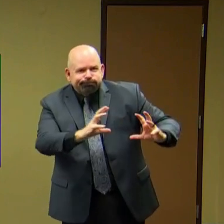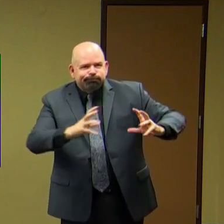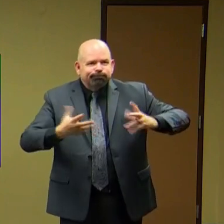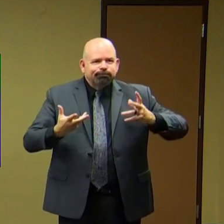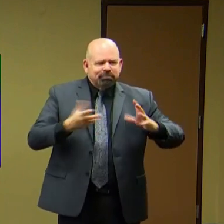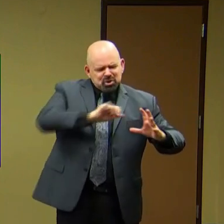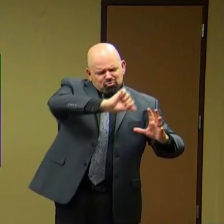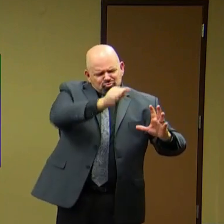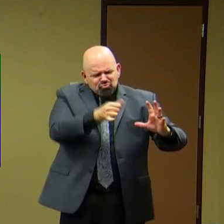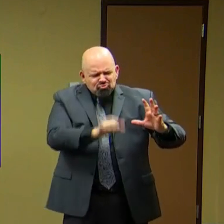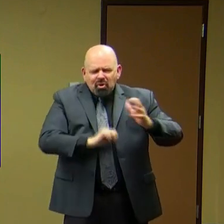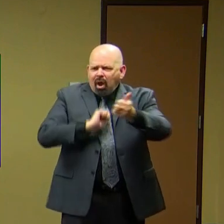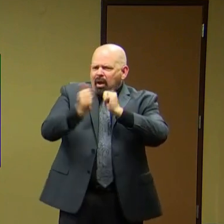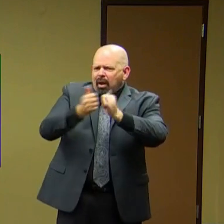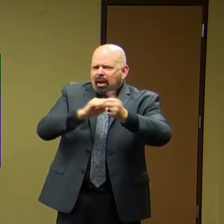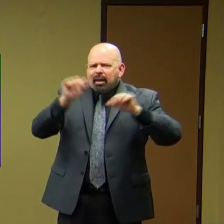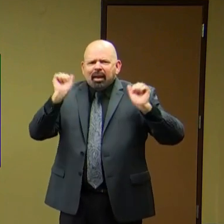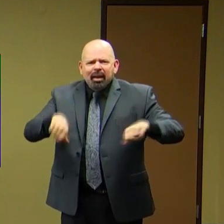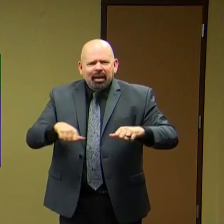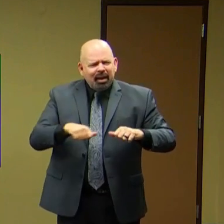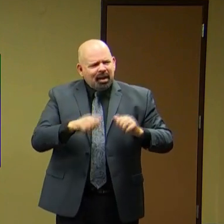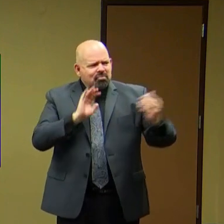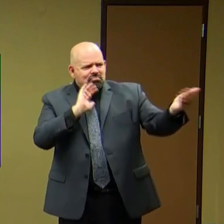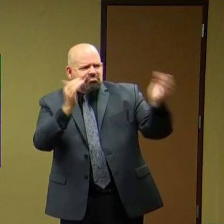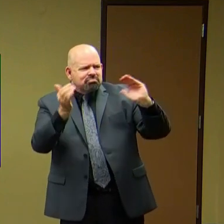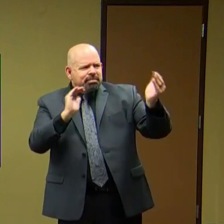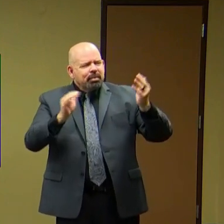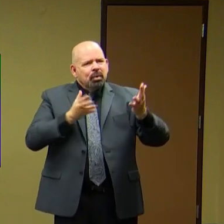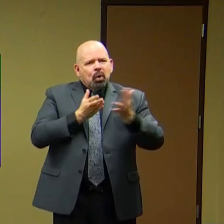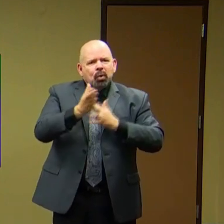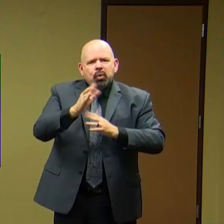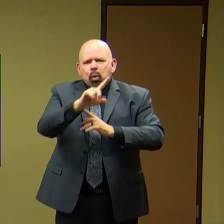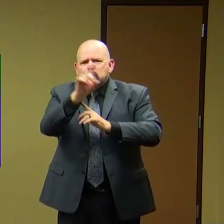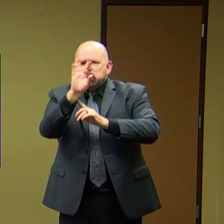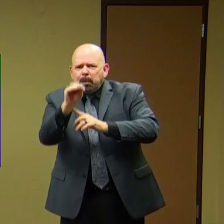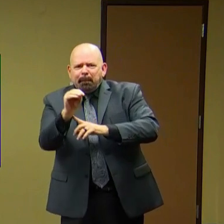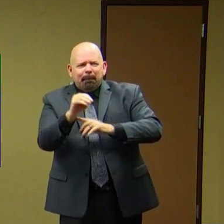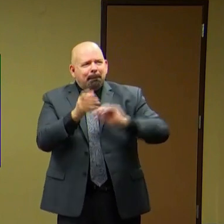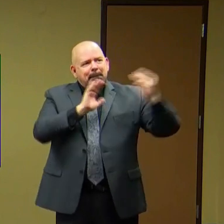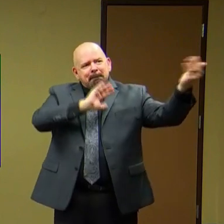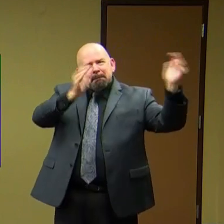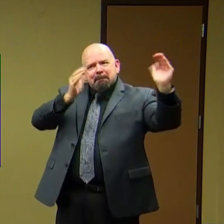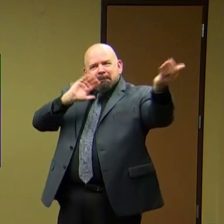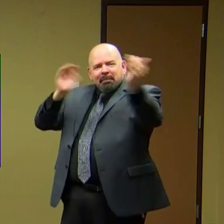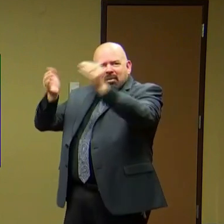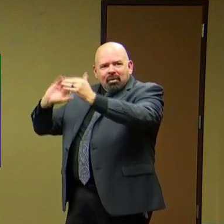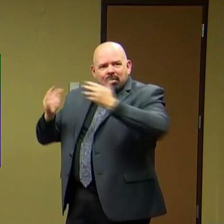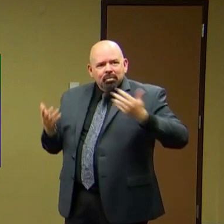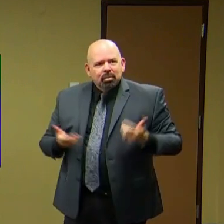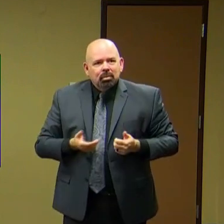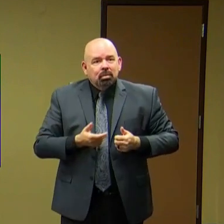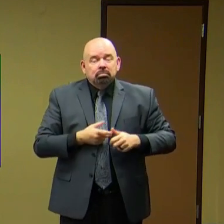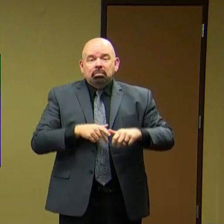similar to how we've done some people have done birthday parties. You can have drive-by costume,